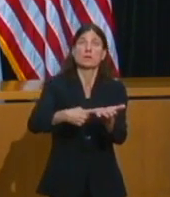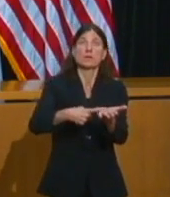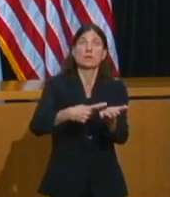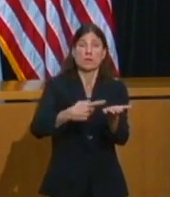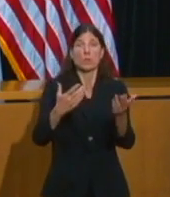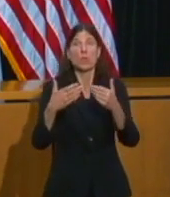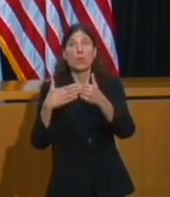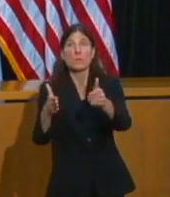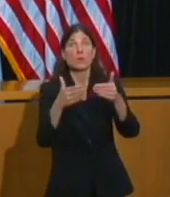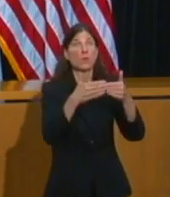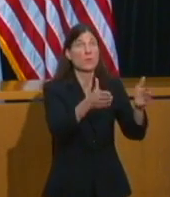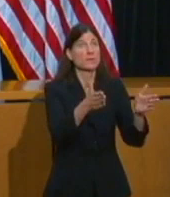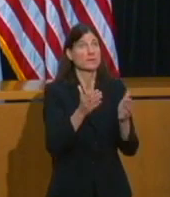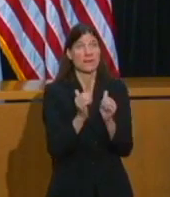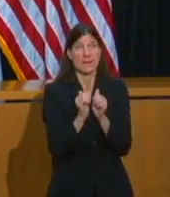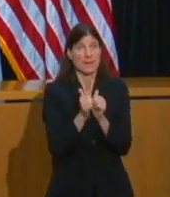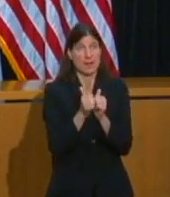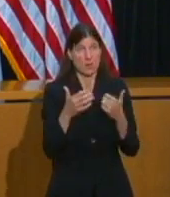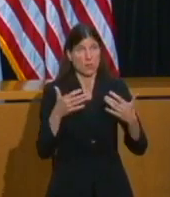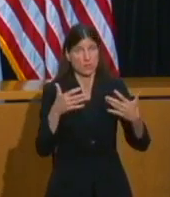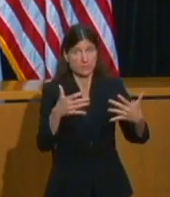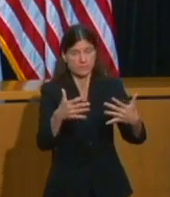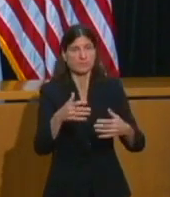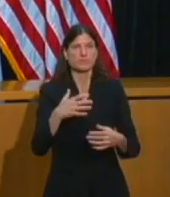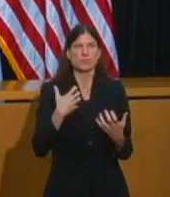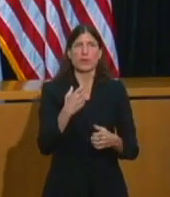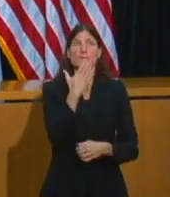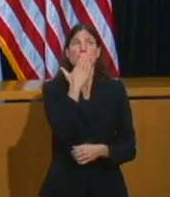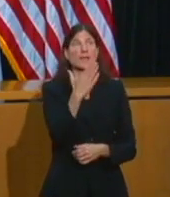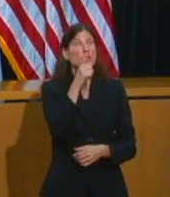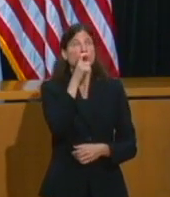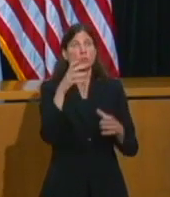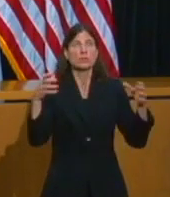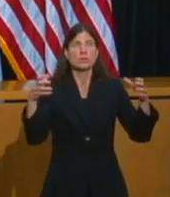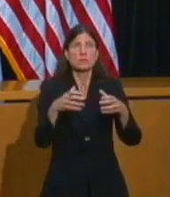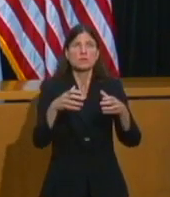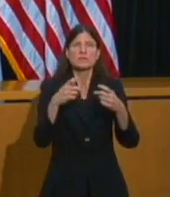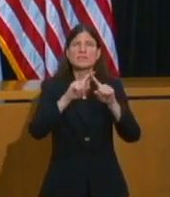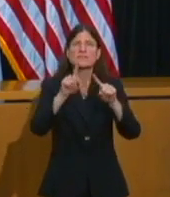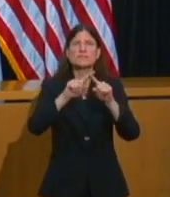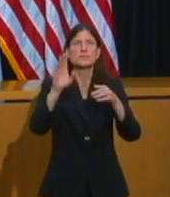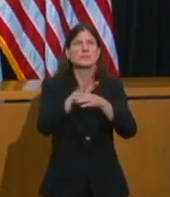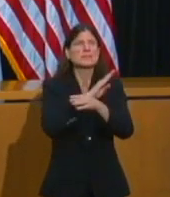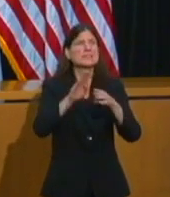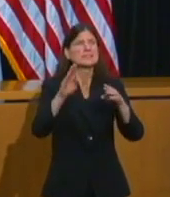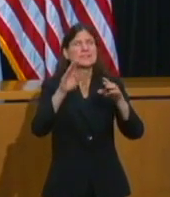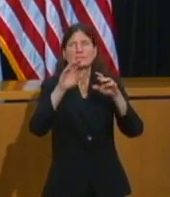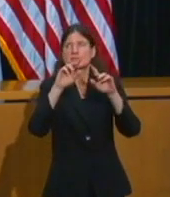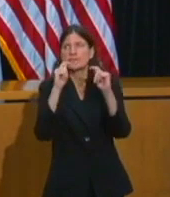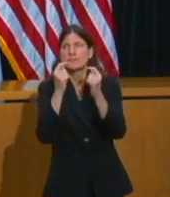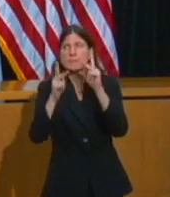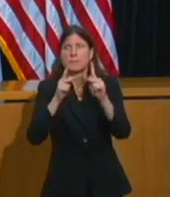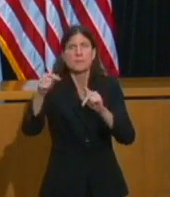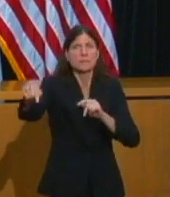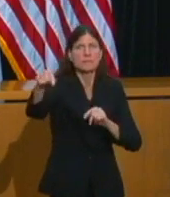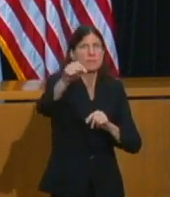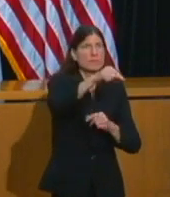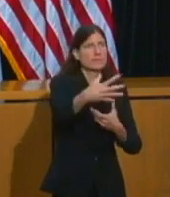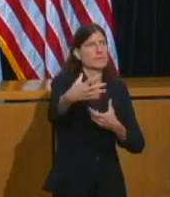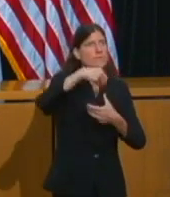the governor discussed, our many industries who have worked with us through this phased